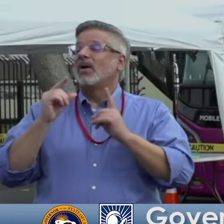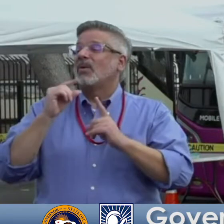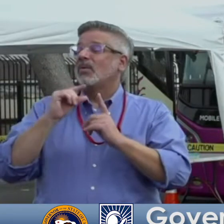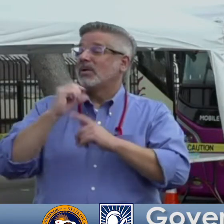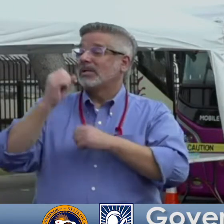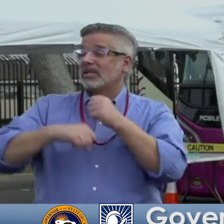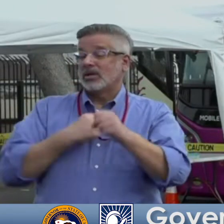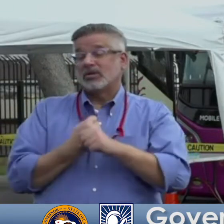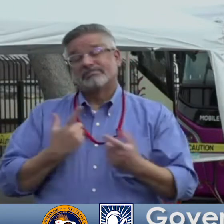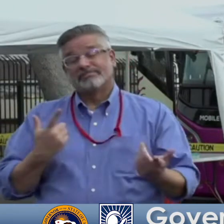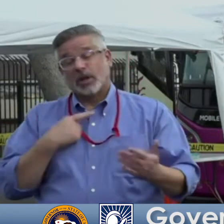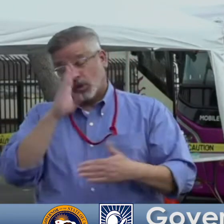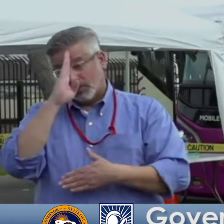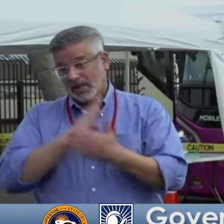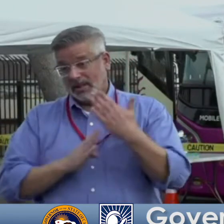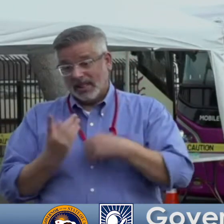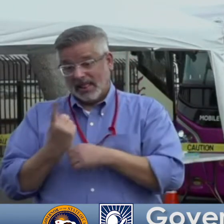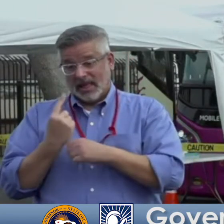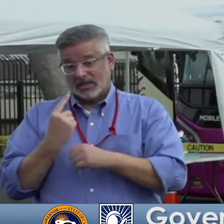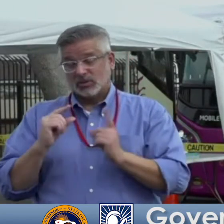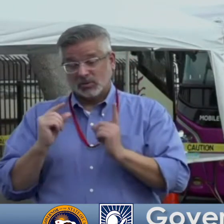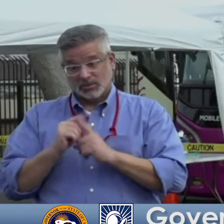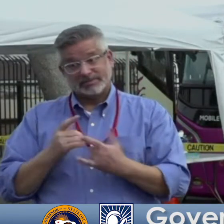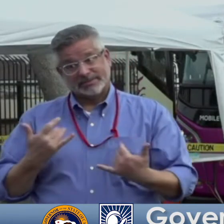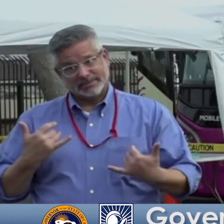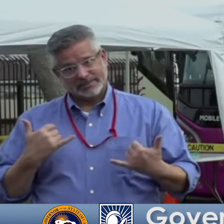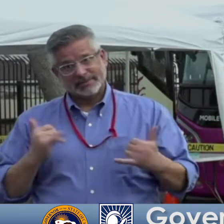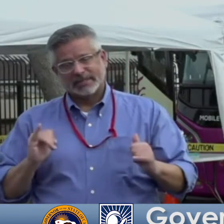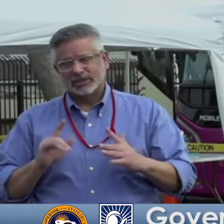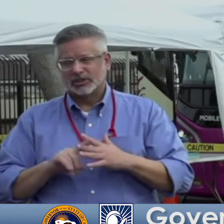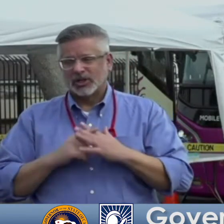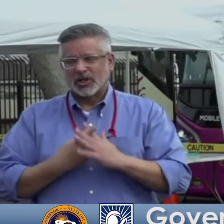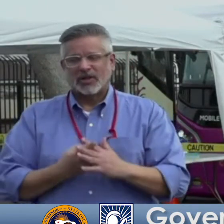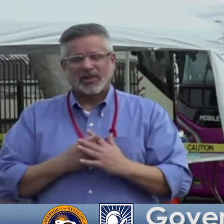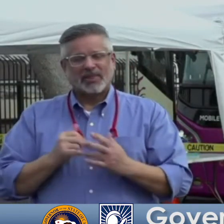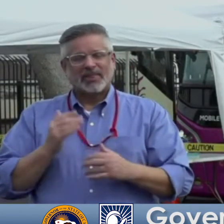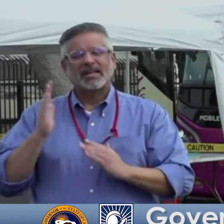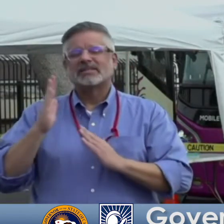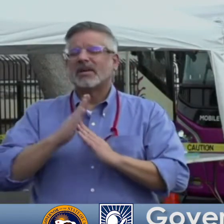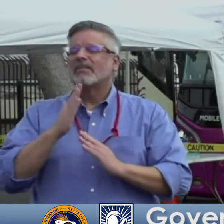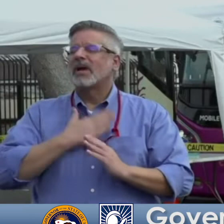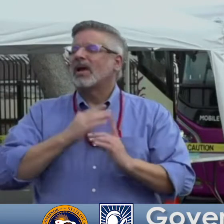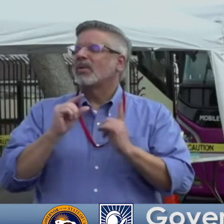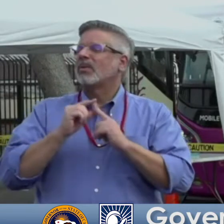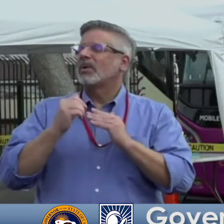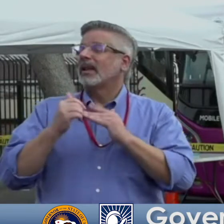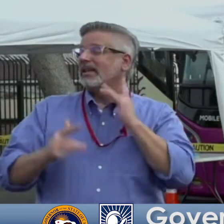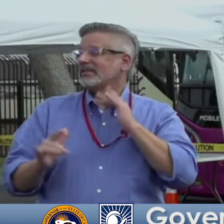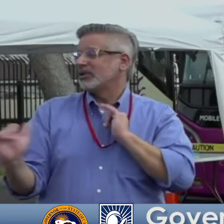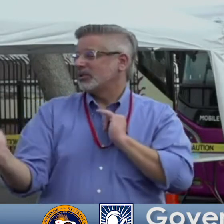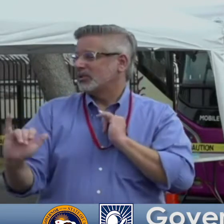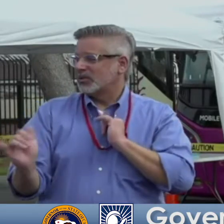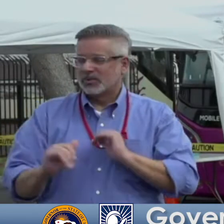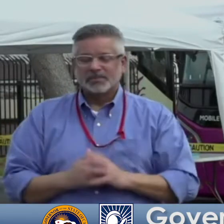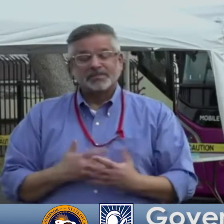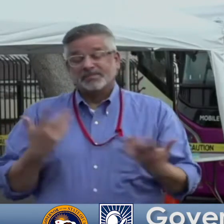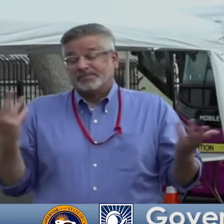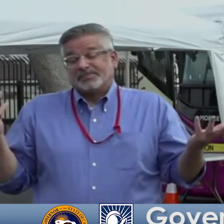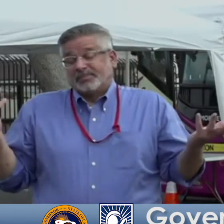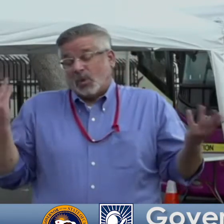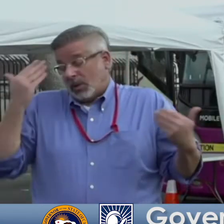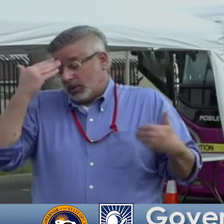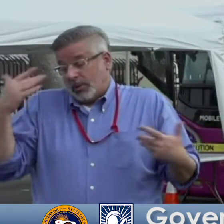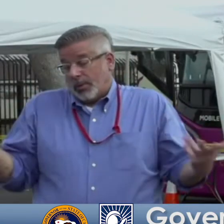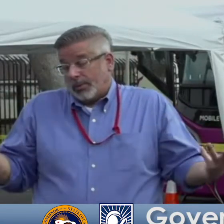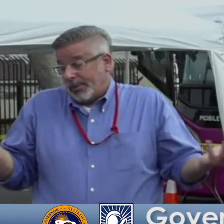was humility. That was last year's word, and I'm starting out. That's top of my word list this year as well. We don't know what we don't know,